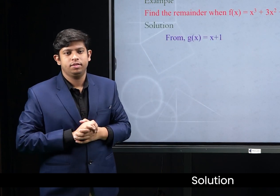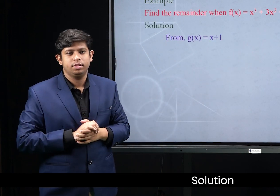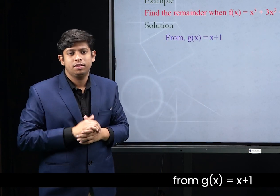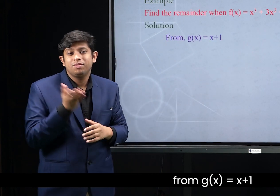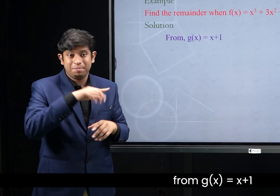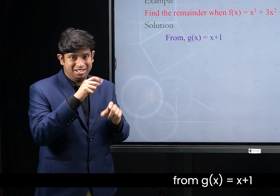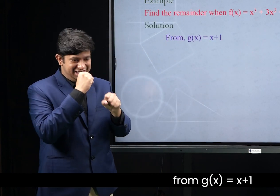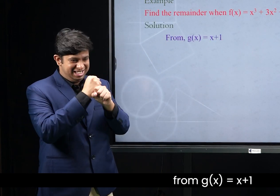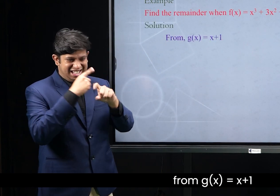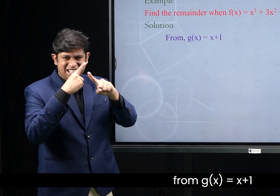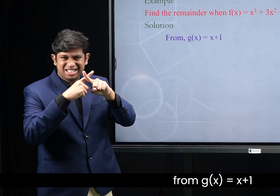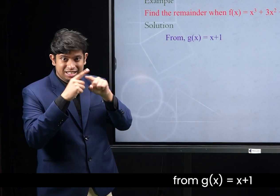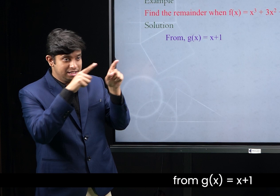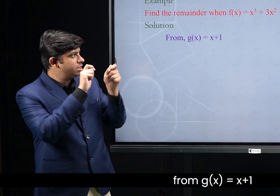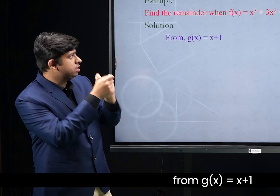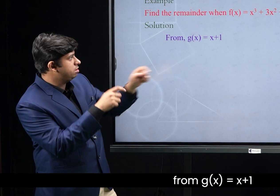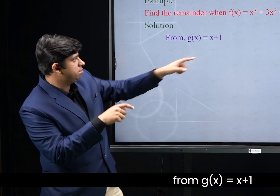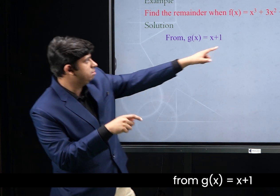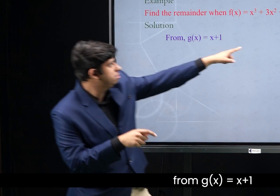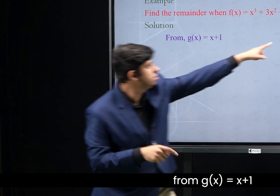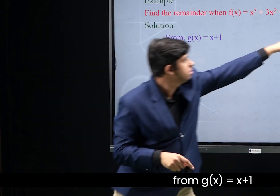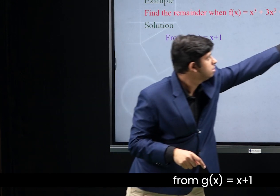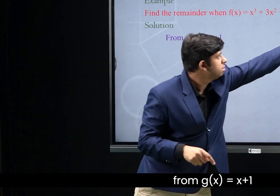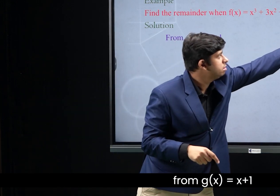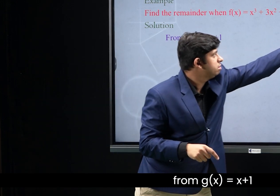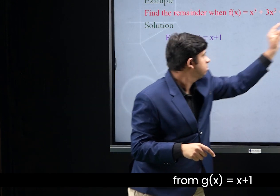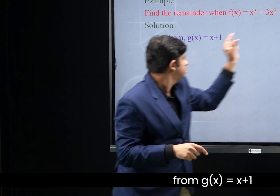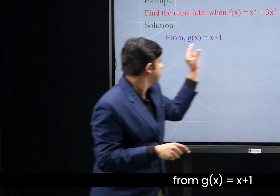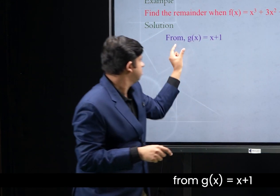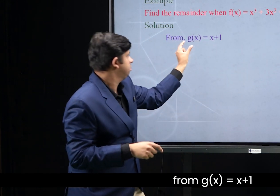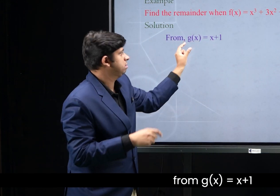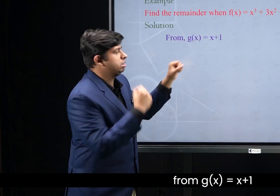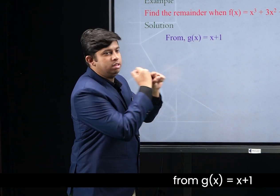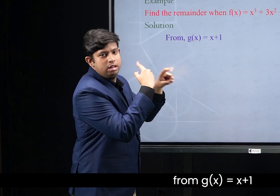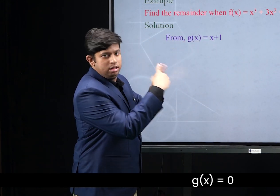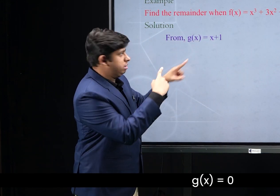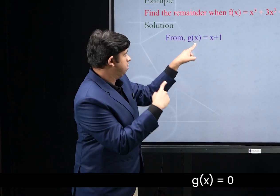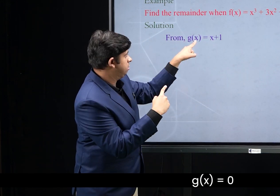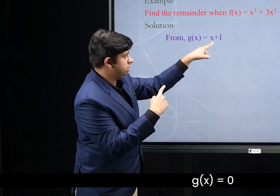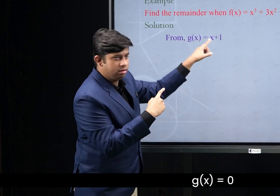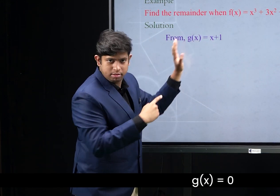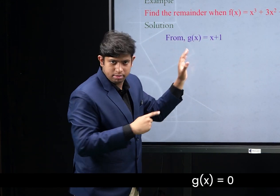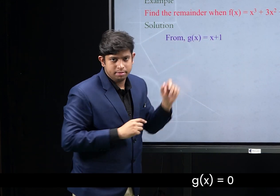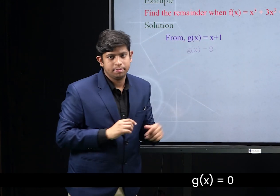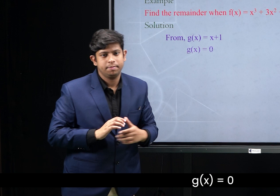from g of x which is equal to x plus 1, g of x is equal to 0.